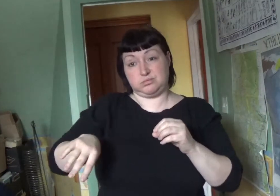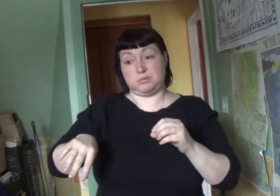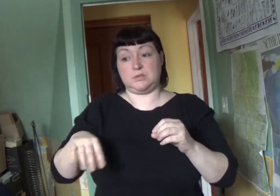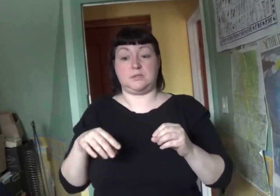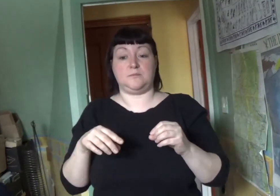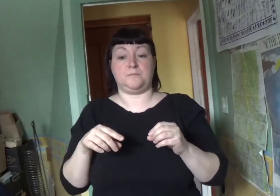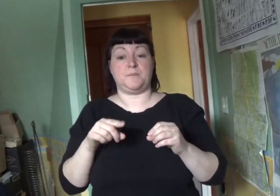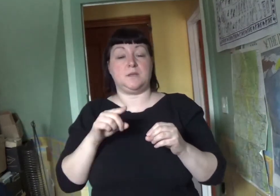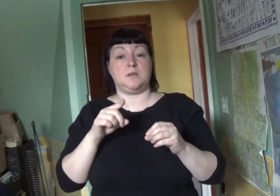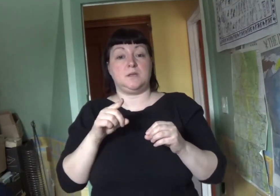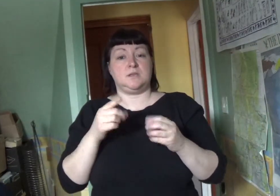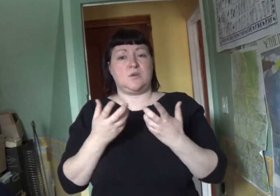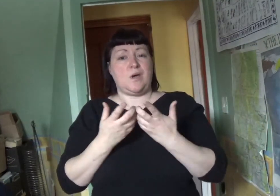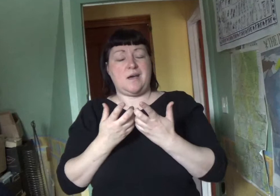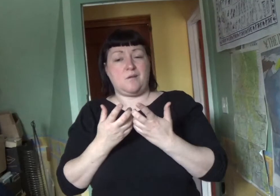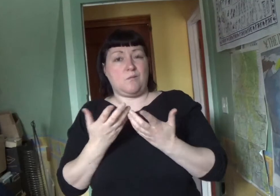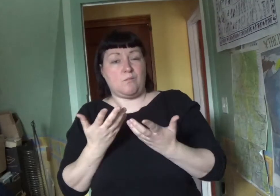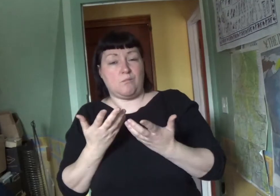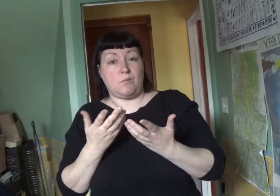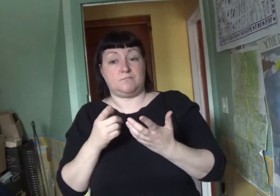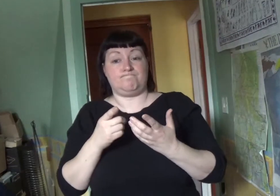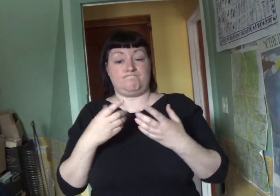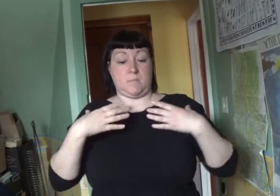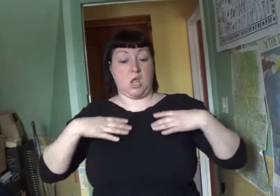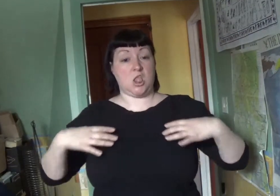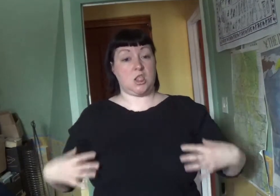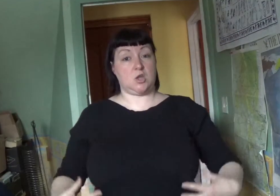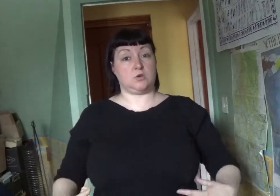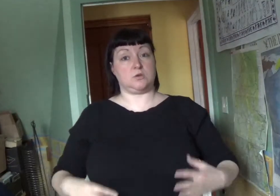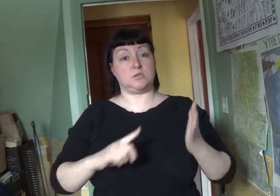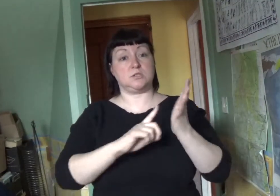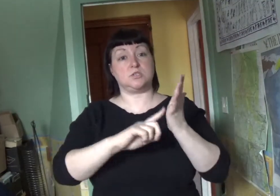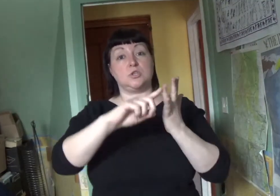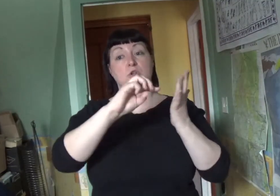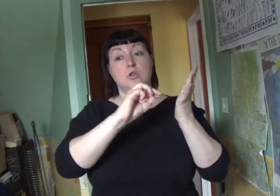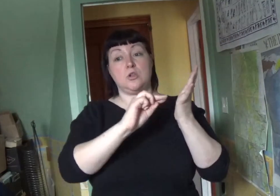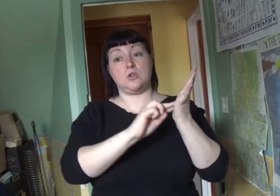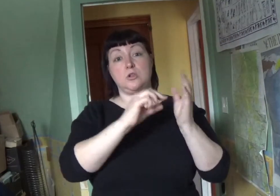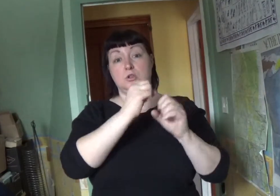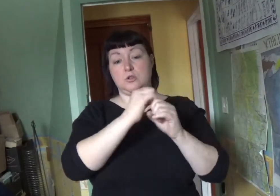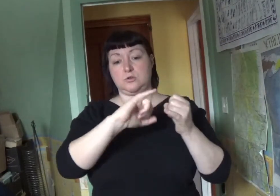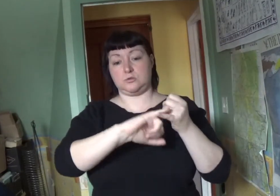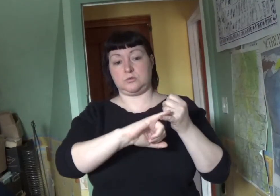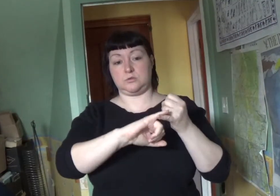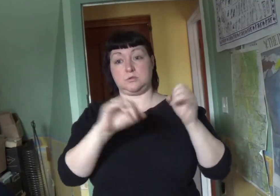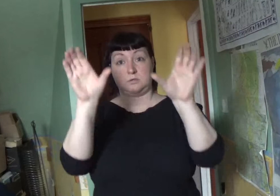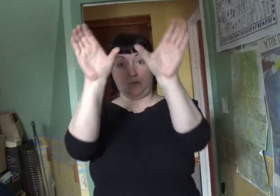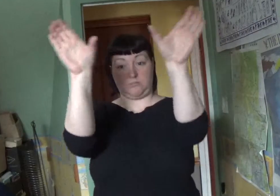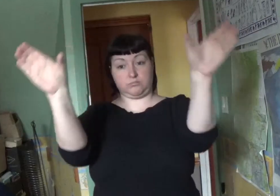heart, before sending blood out the aorta, before just dishing it back out to the body, it actually sends the